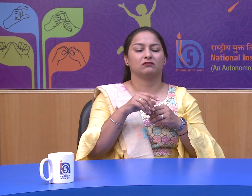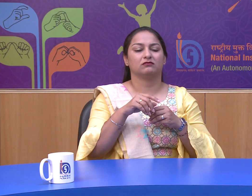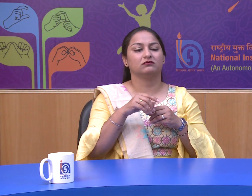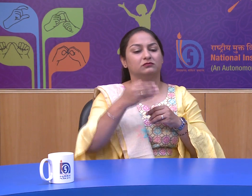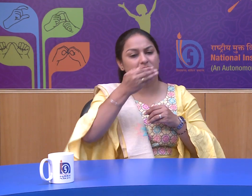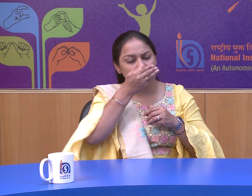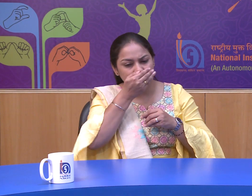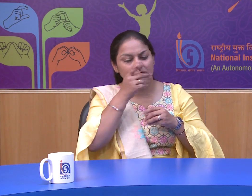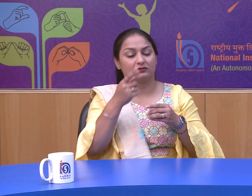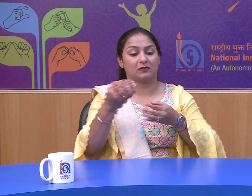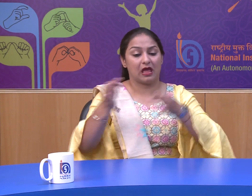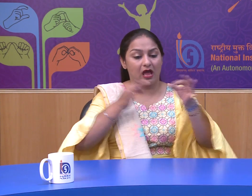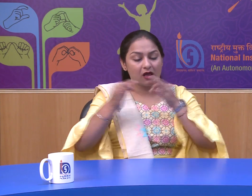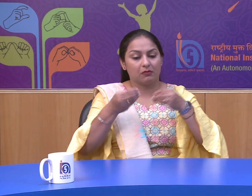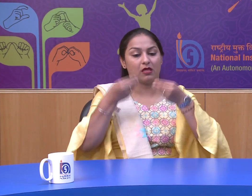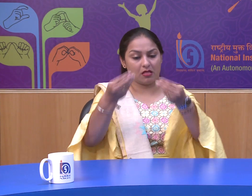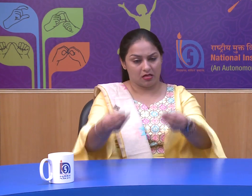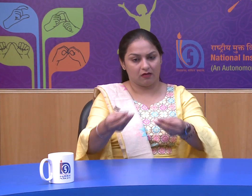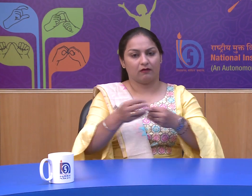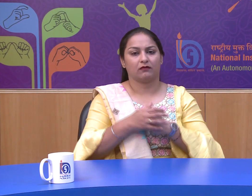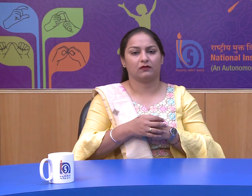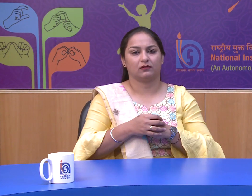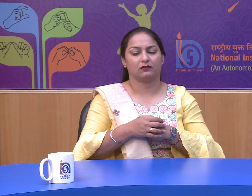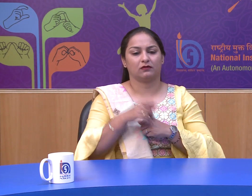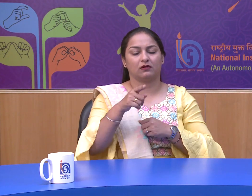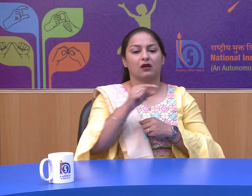described himself as Bhagavata.